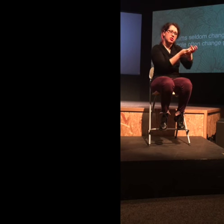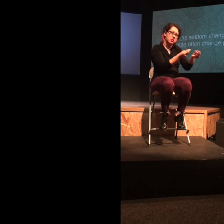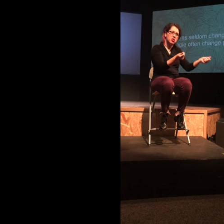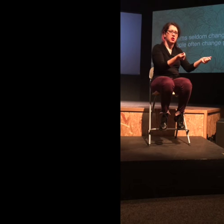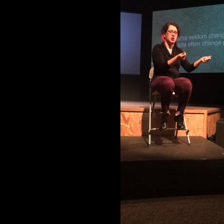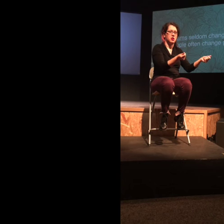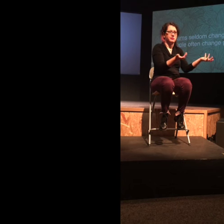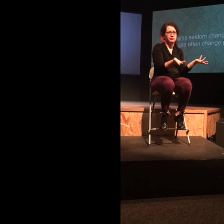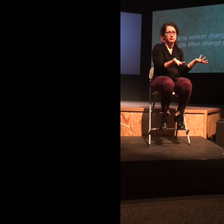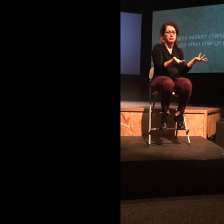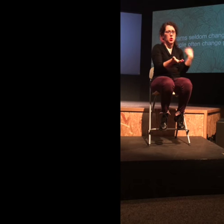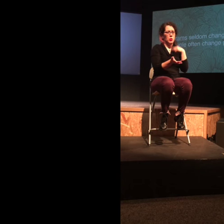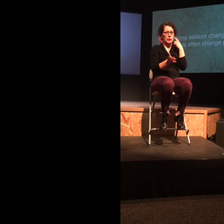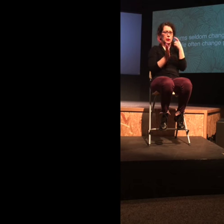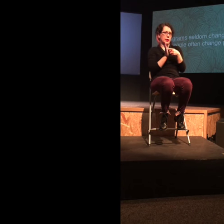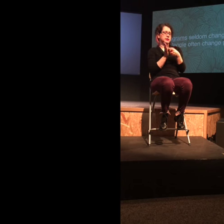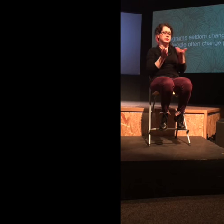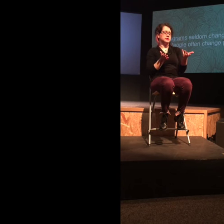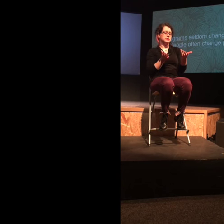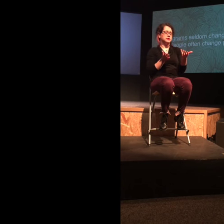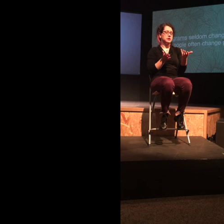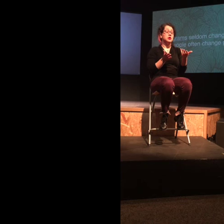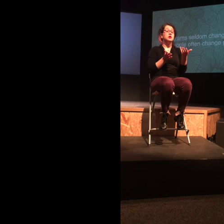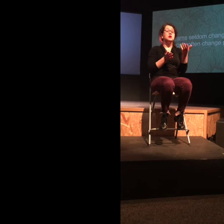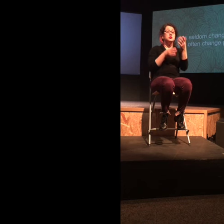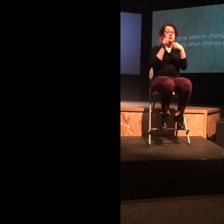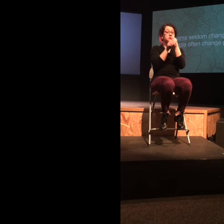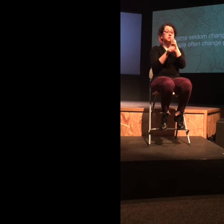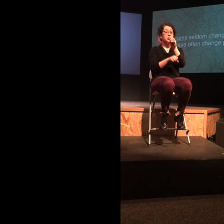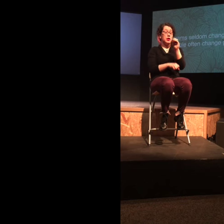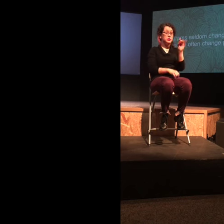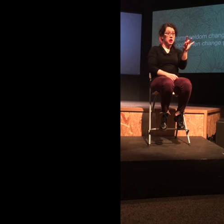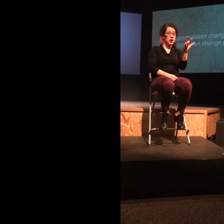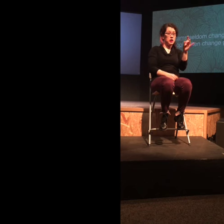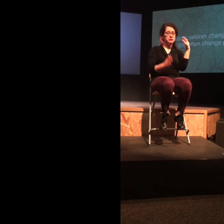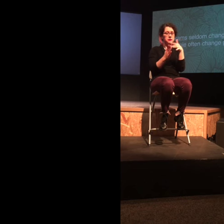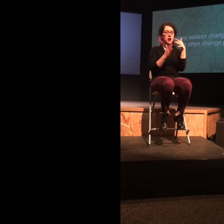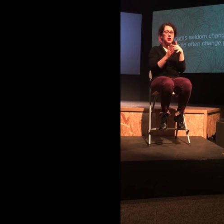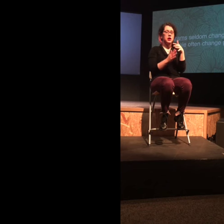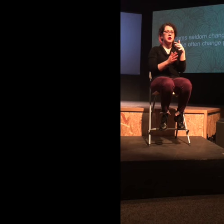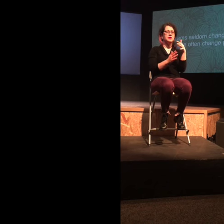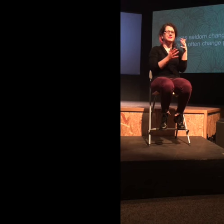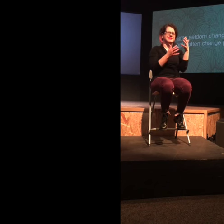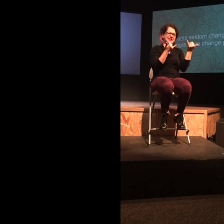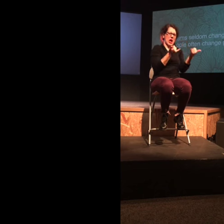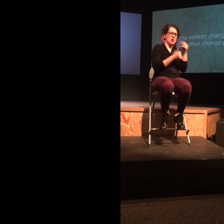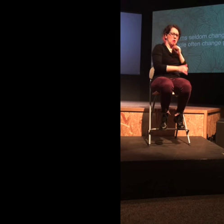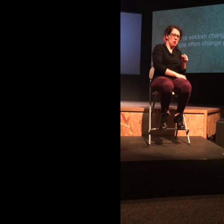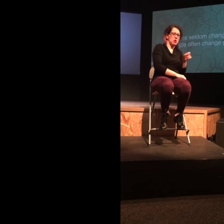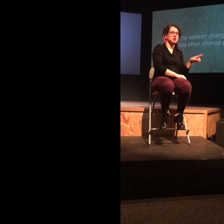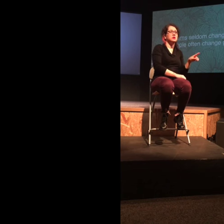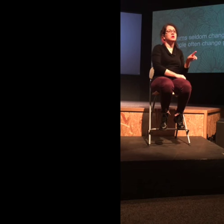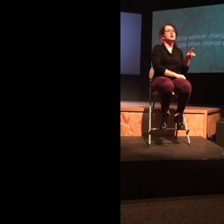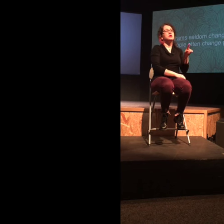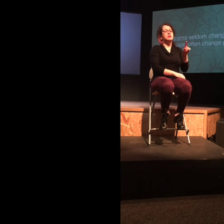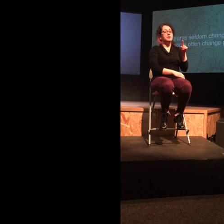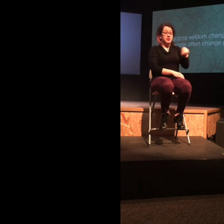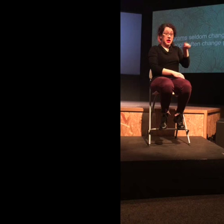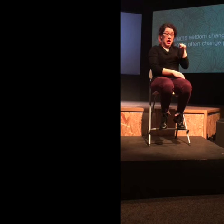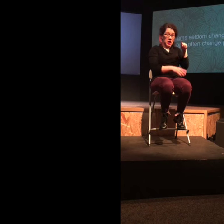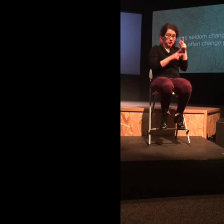that lasts among kids. In 2008, there was a study done by Lifeway Research. It's getting a little old now, but what they actually found,